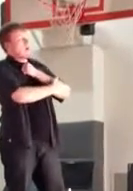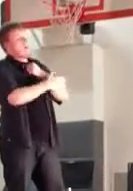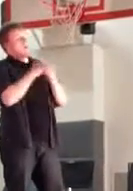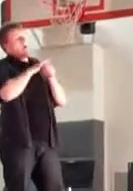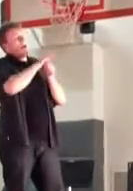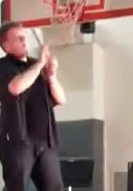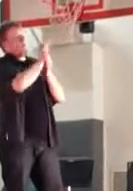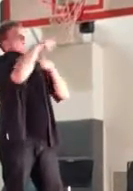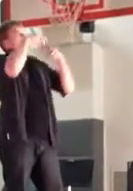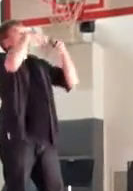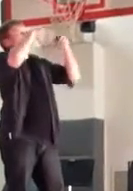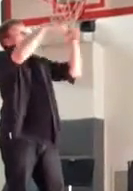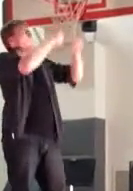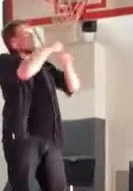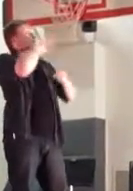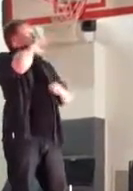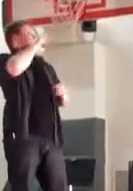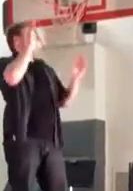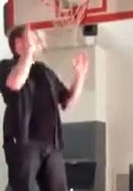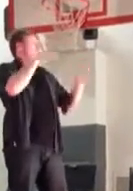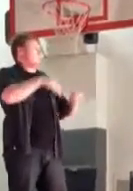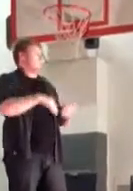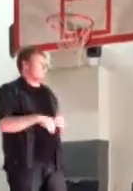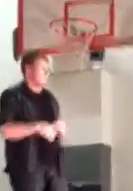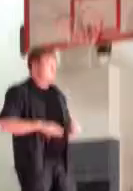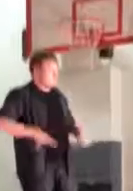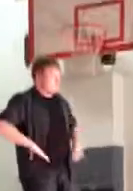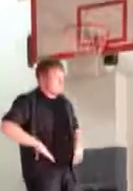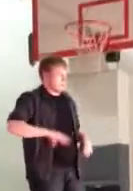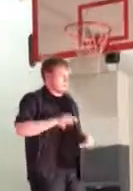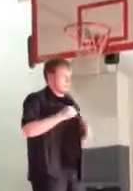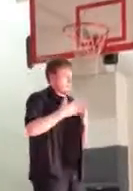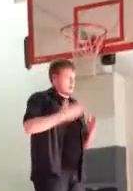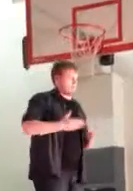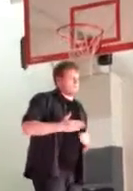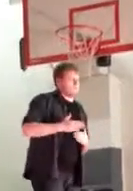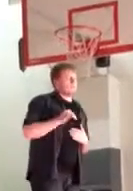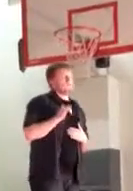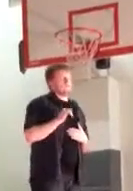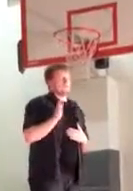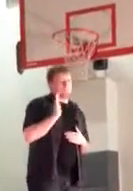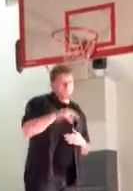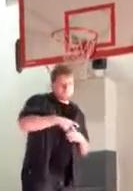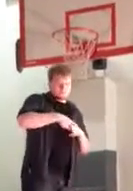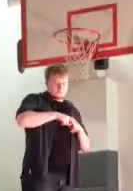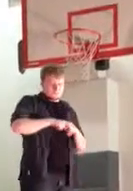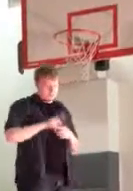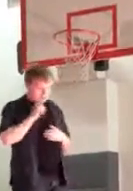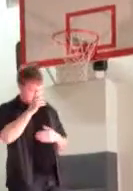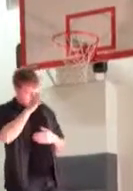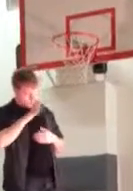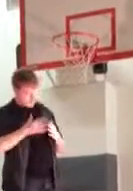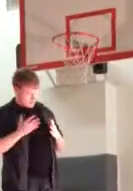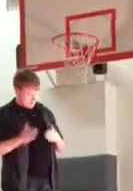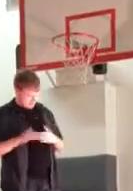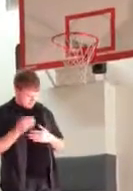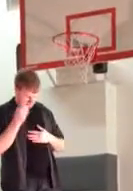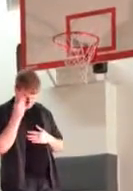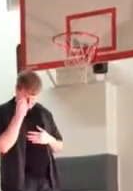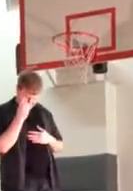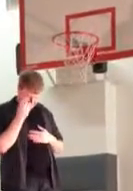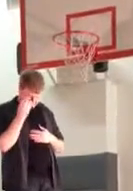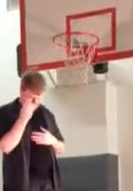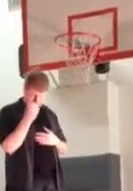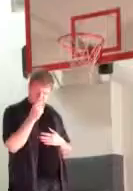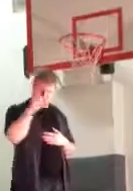Cuban's like, in my country, there's plenty of cigars. You don't have to worry about anything. The American deaf guy was just